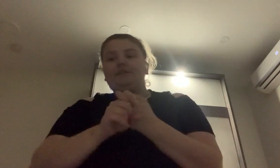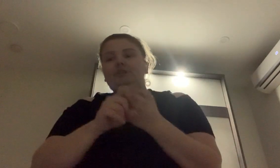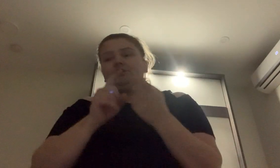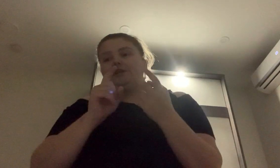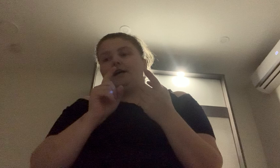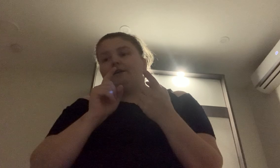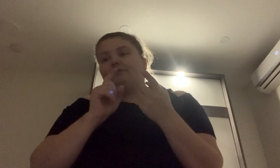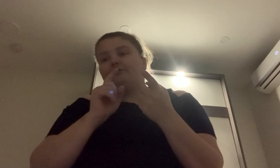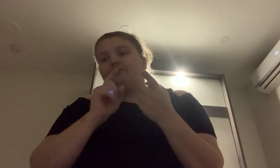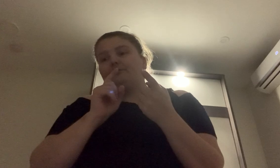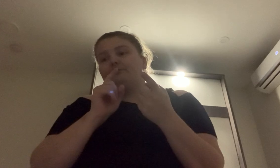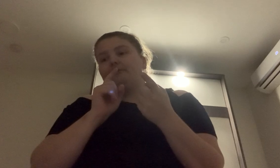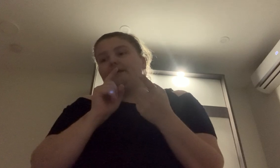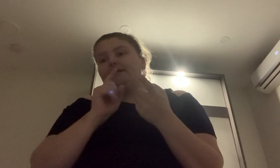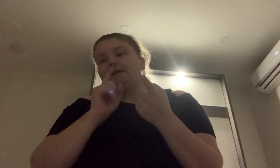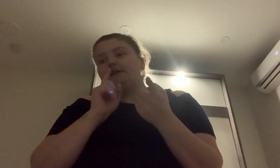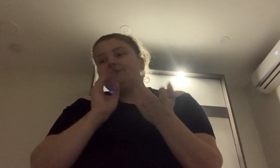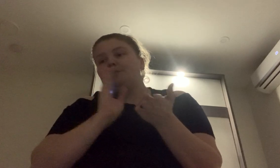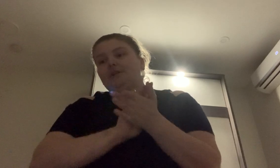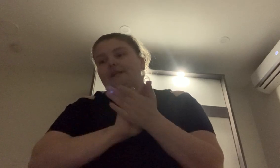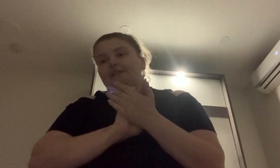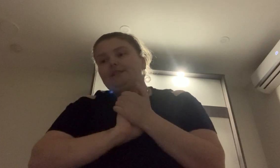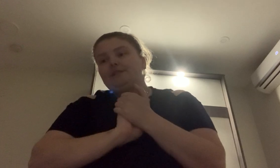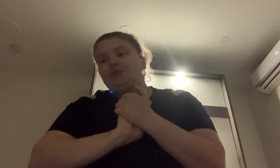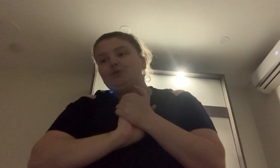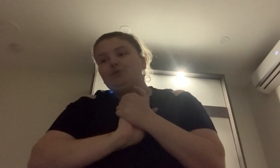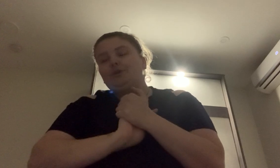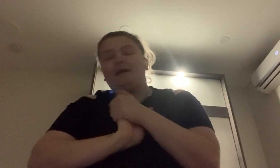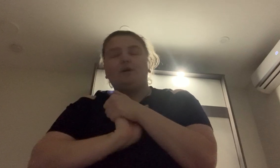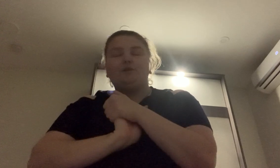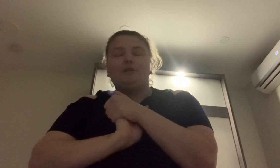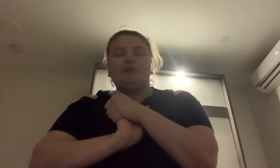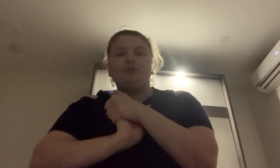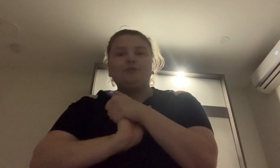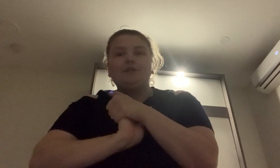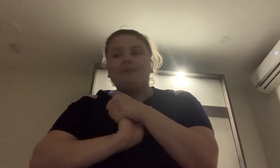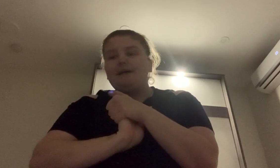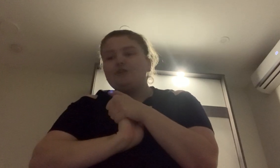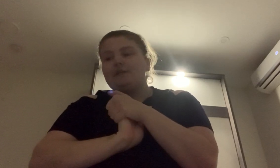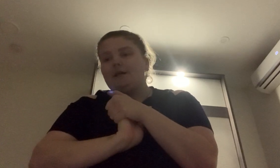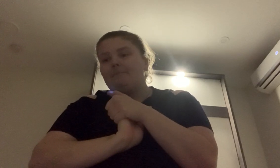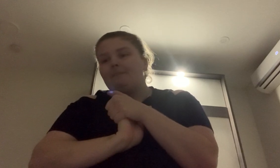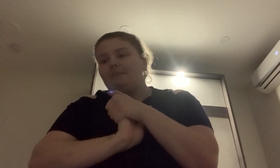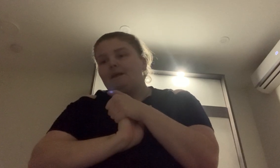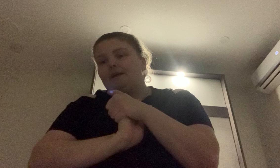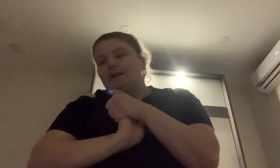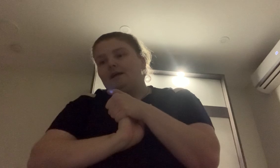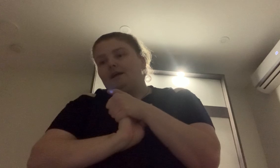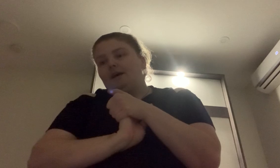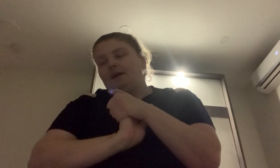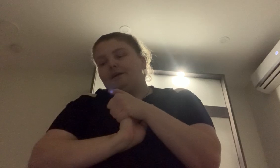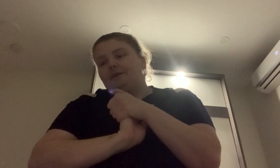finish. I've made a small dent into the Celtic Tree Magic.